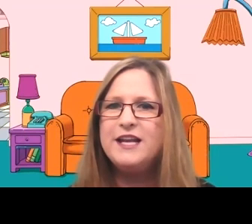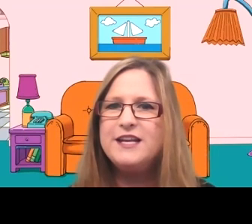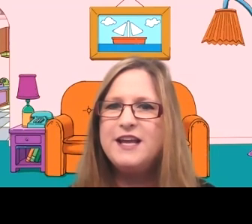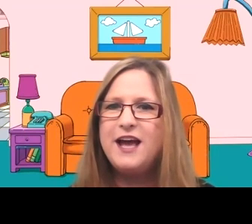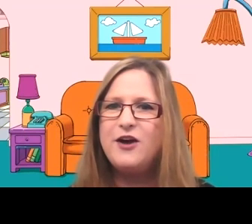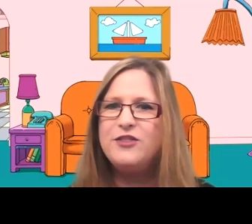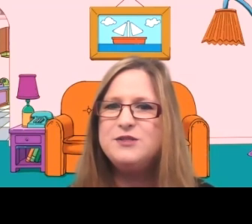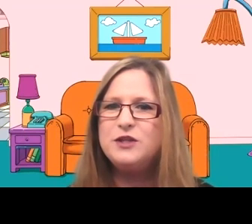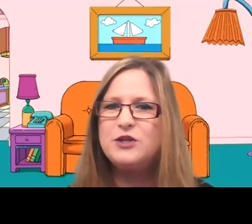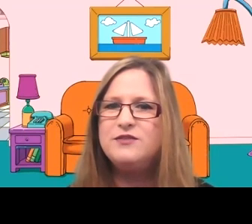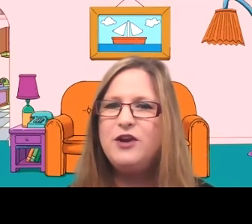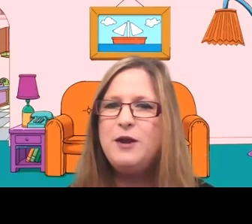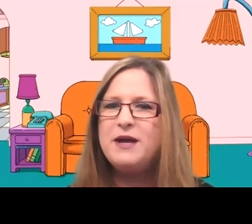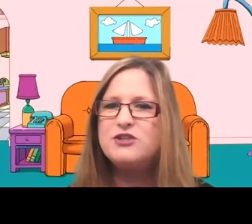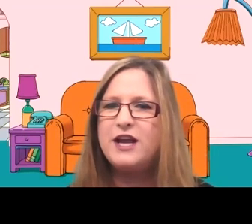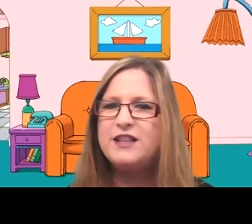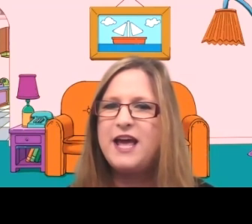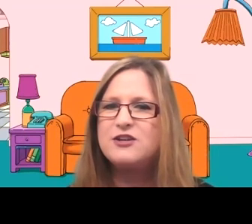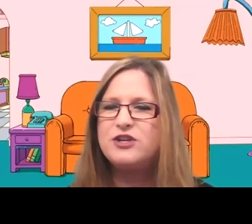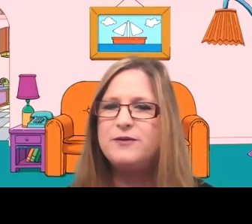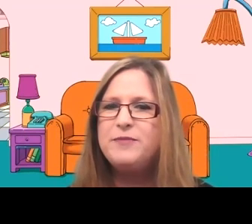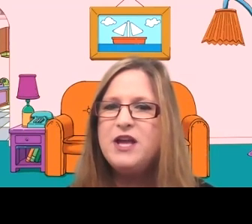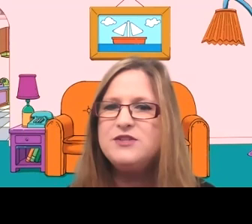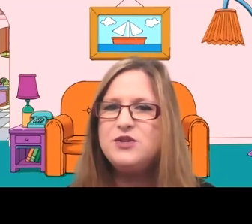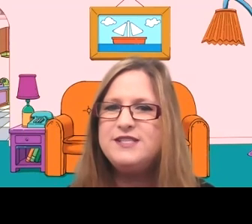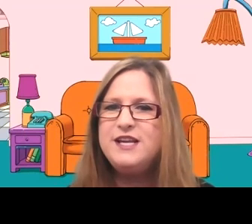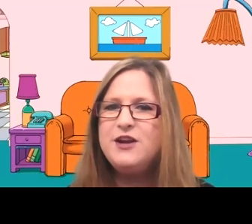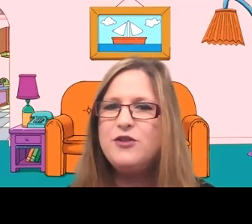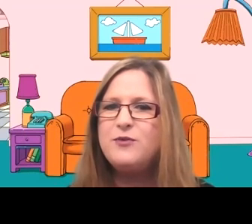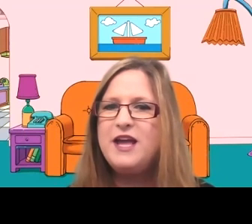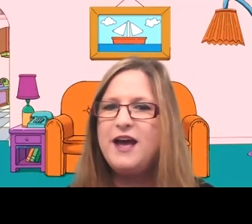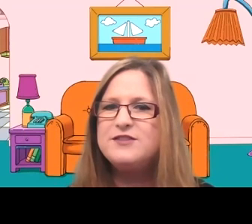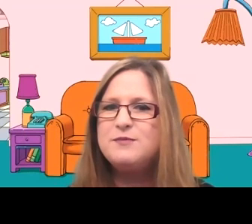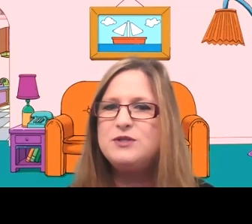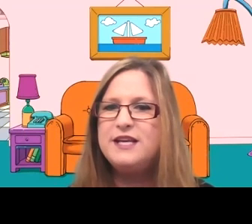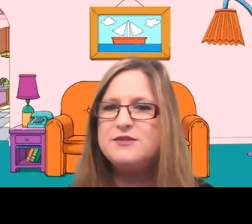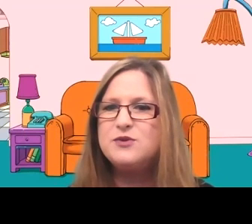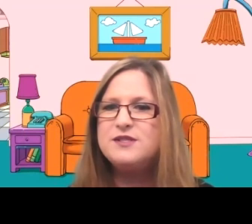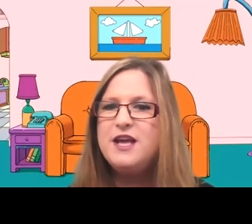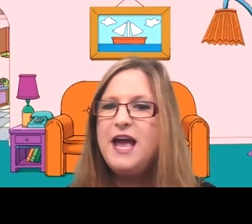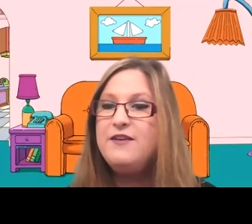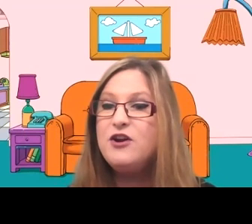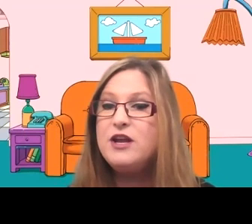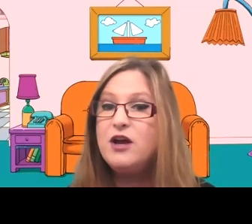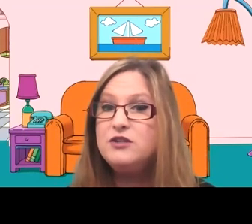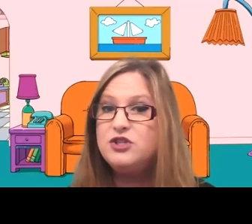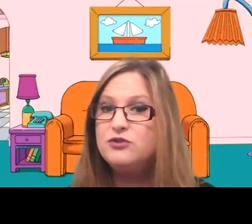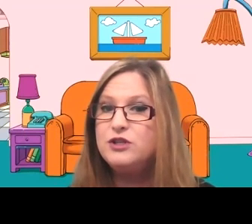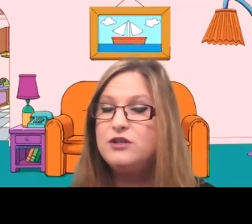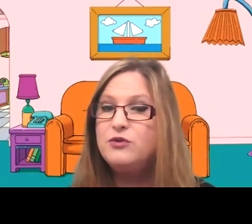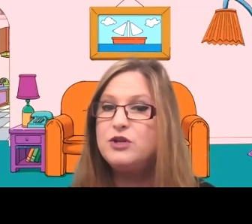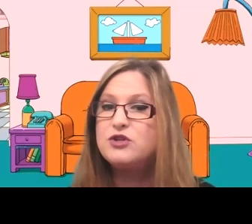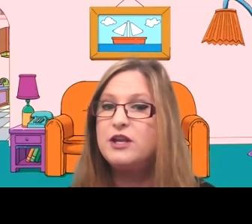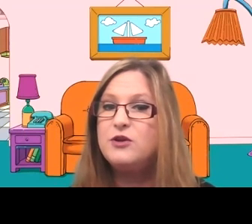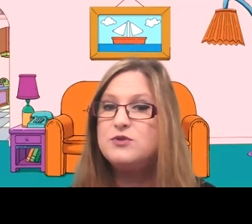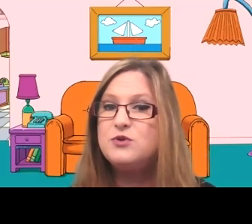look at how this one looks very much like the action. So you see here that we have some utensils, and very young